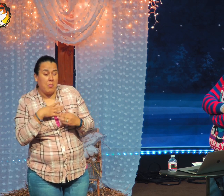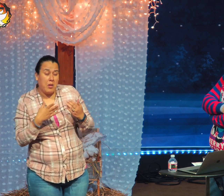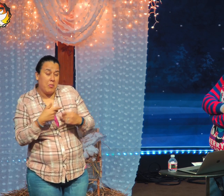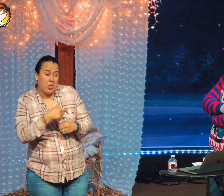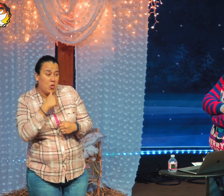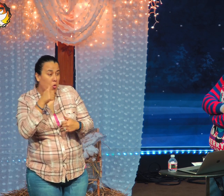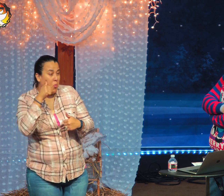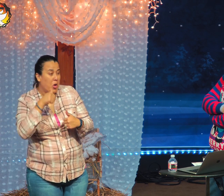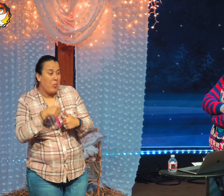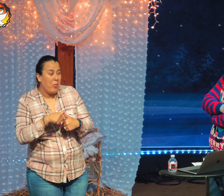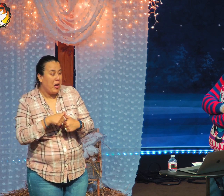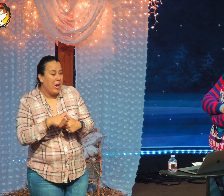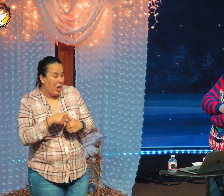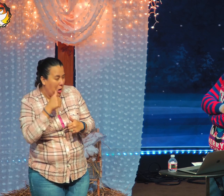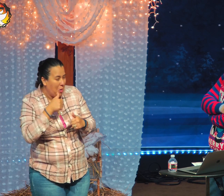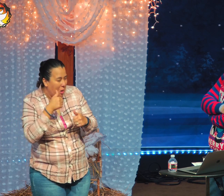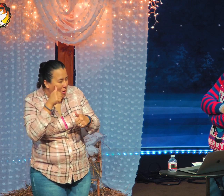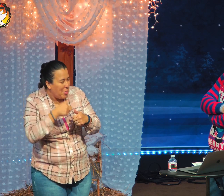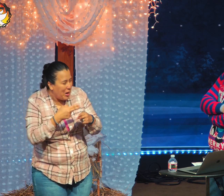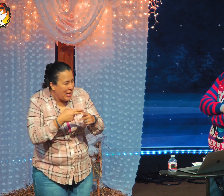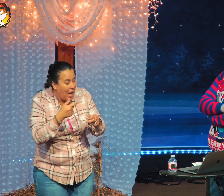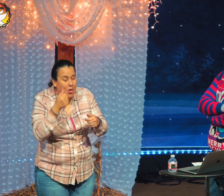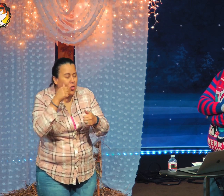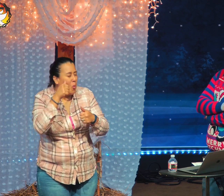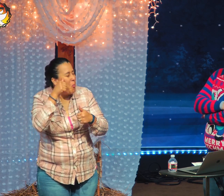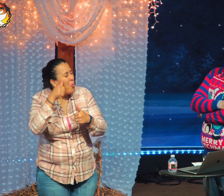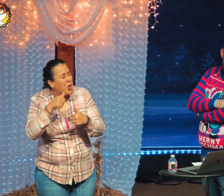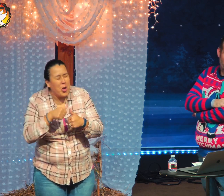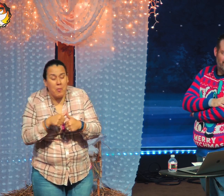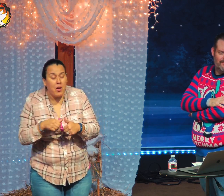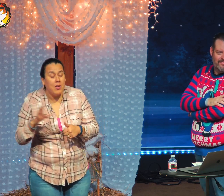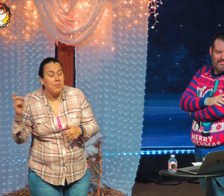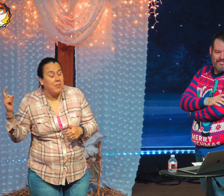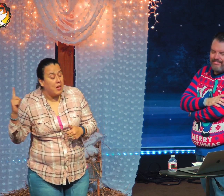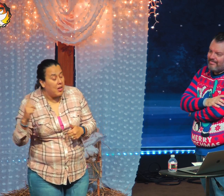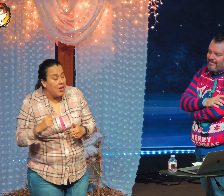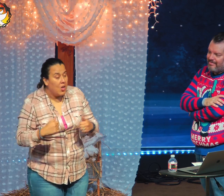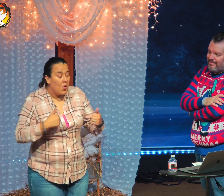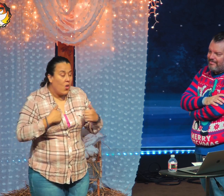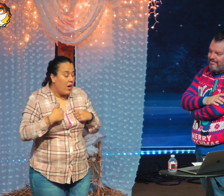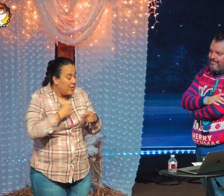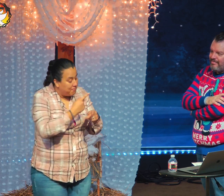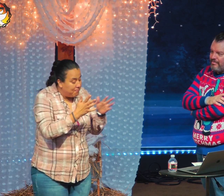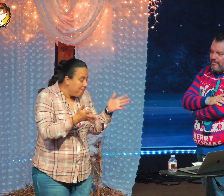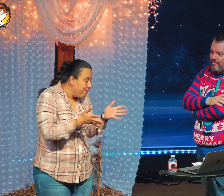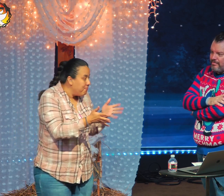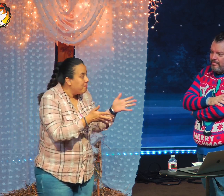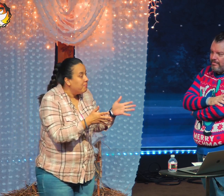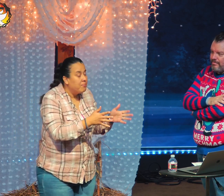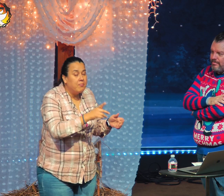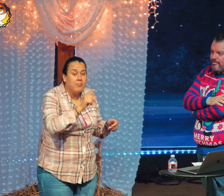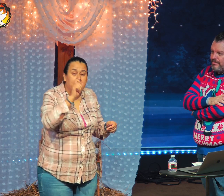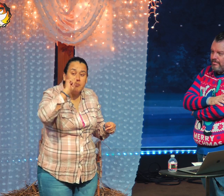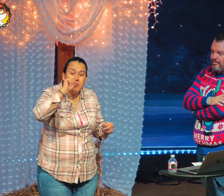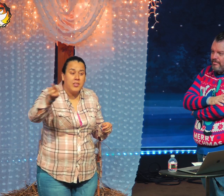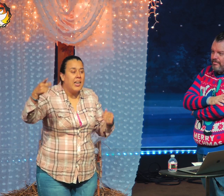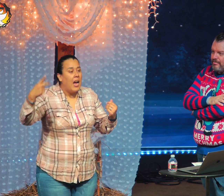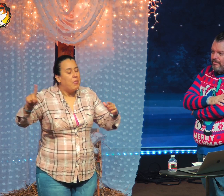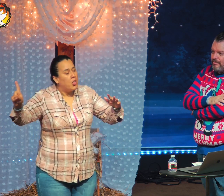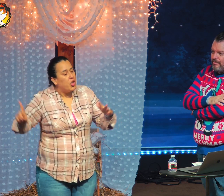family, and she leaves this gorilla, and, you know, the gorilla really cared about her. She cared about it, but she left. 20, 30 years later, she was